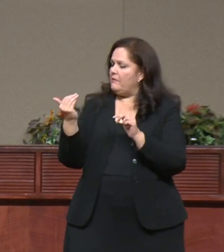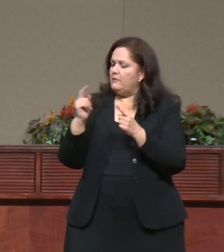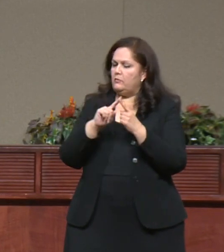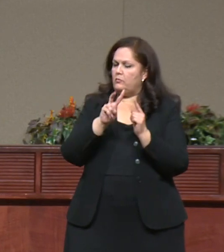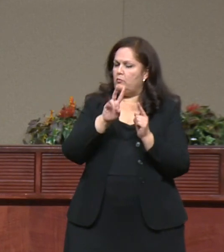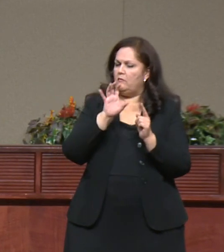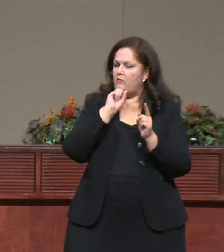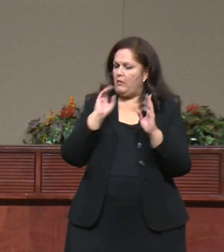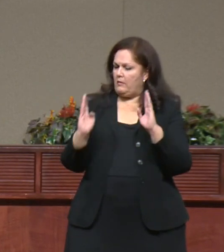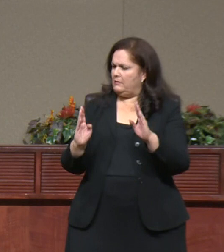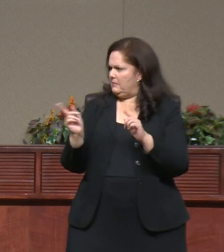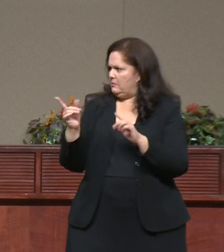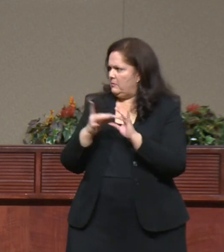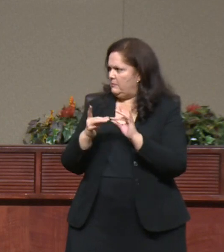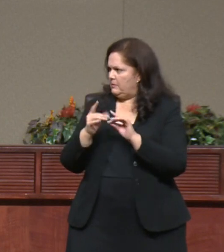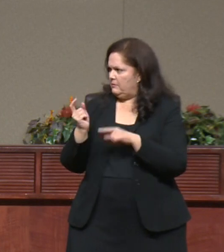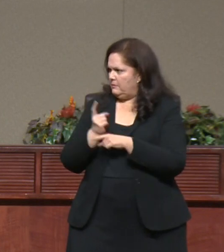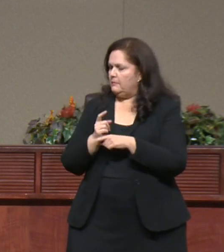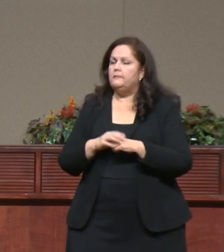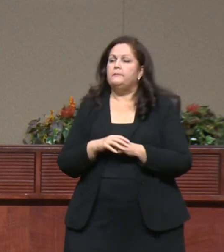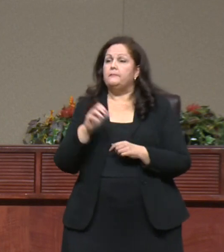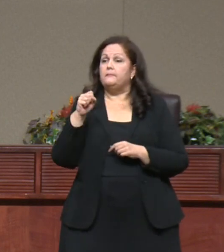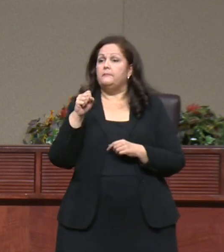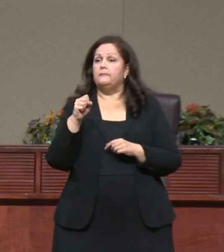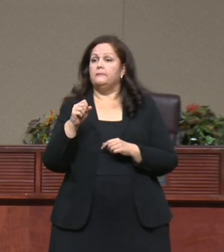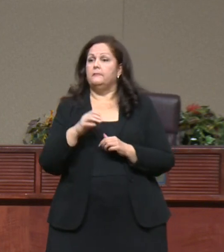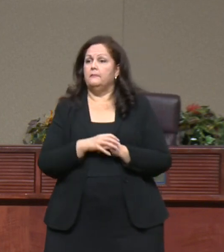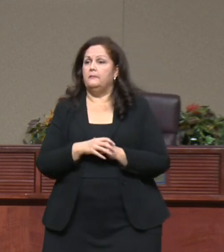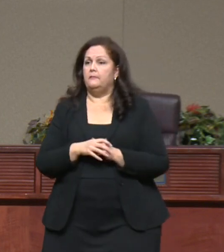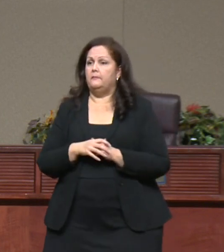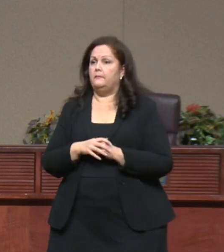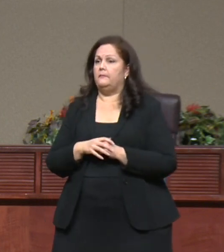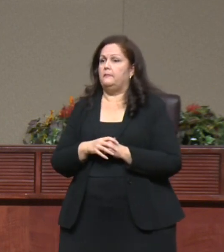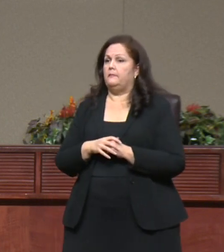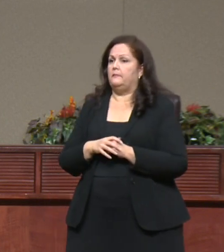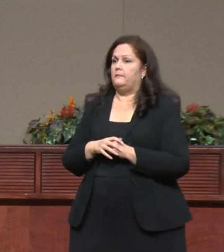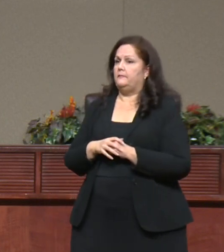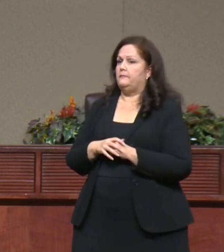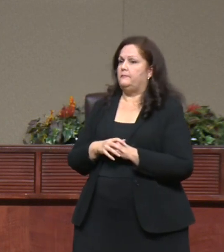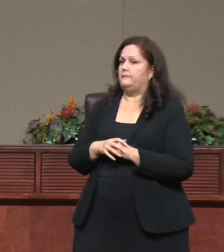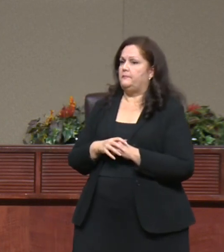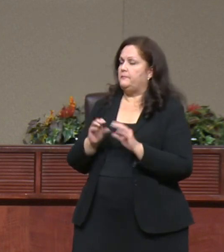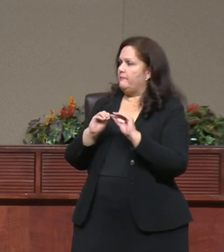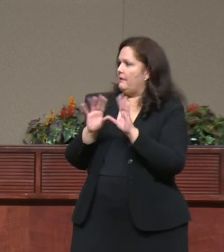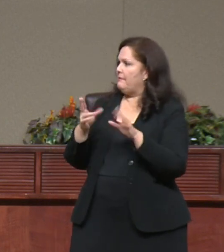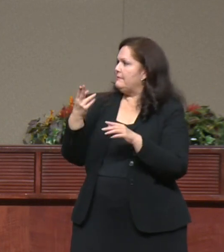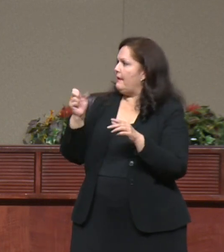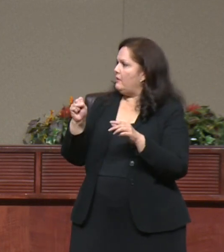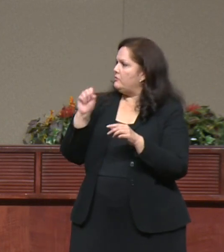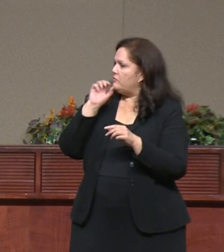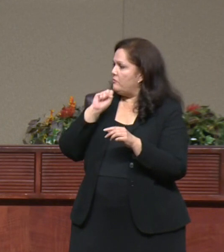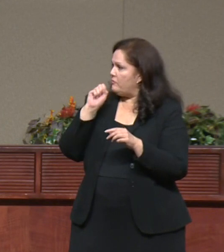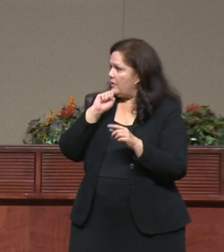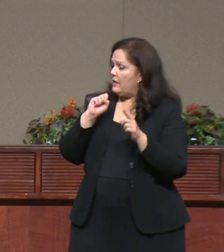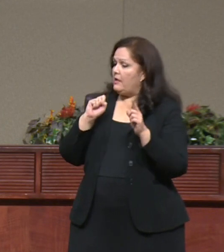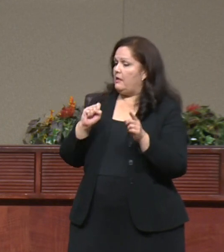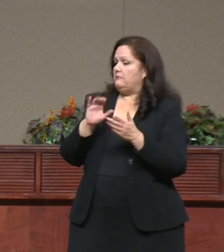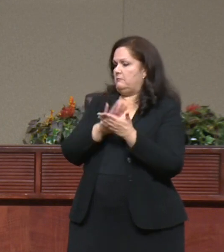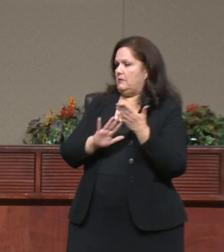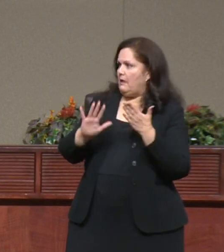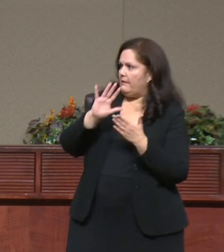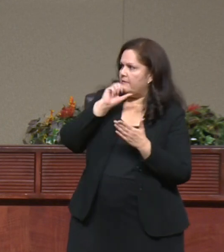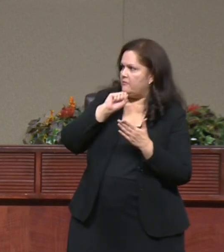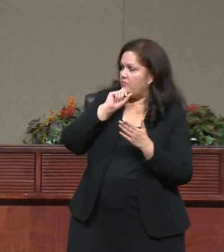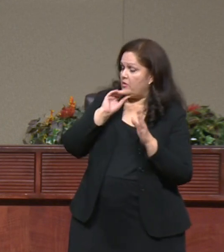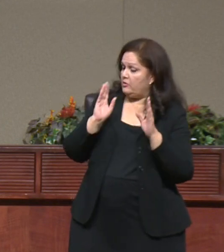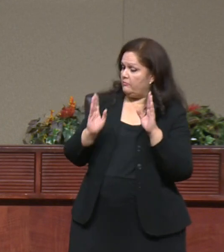24, right? Is that what you said? Yes. So obviously there's, a big group of that that's high school age. There's a big group of that that's college aged.